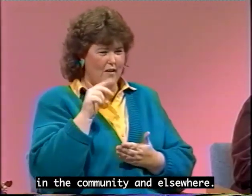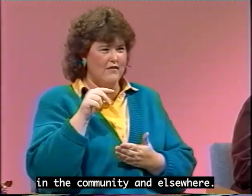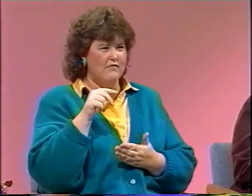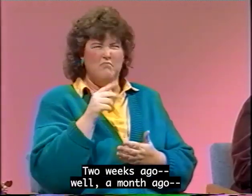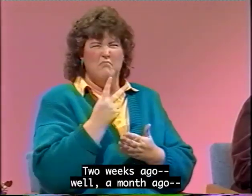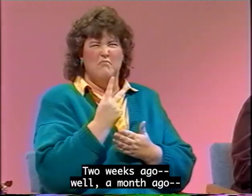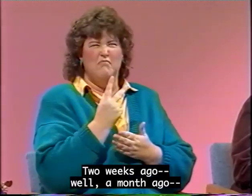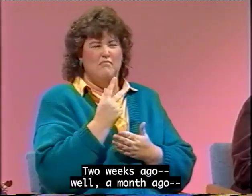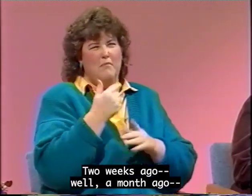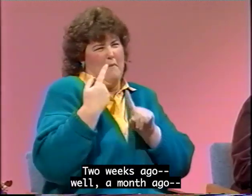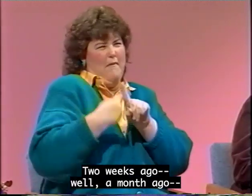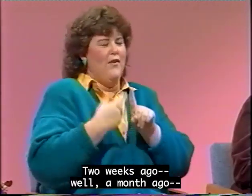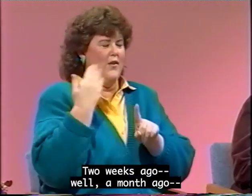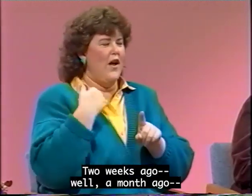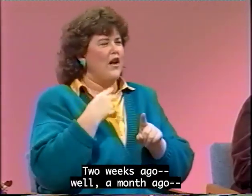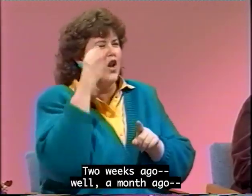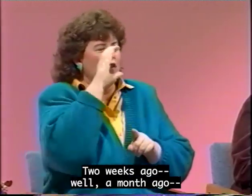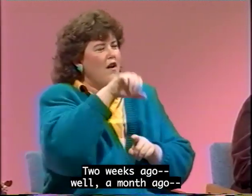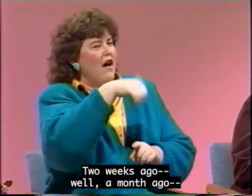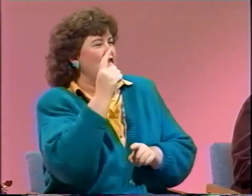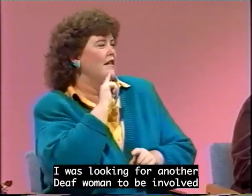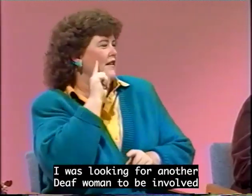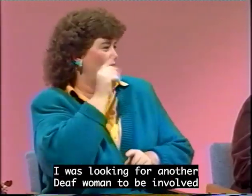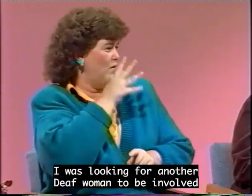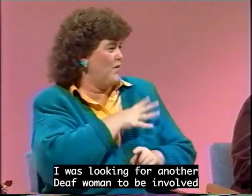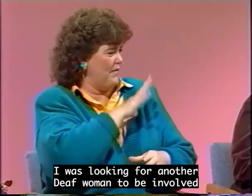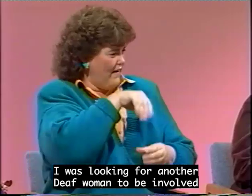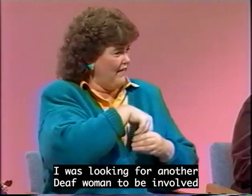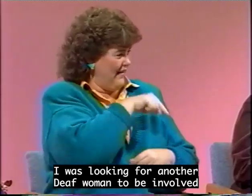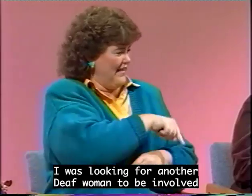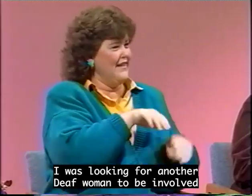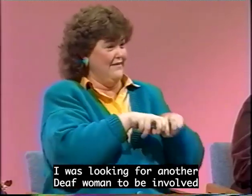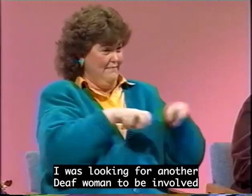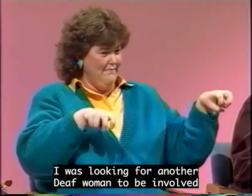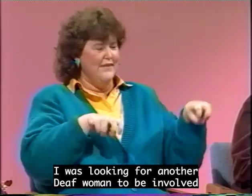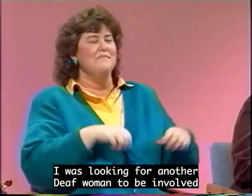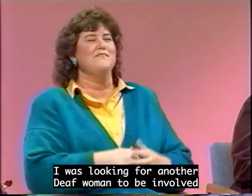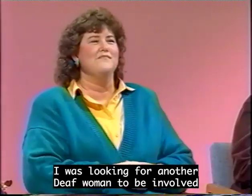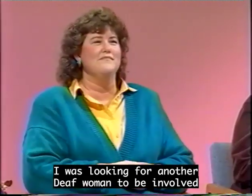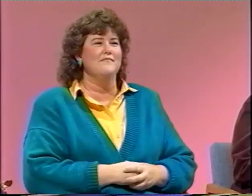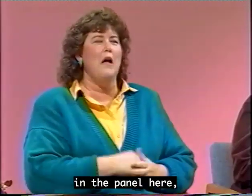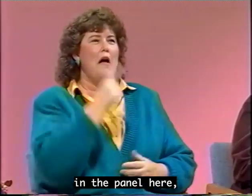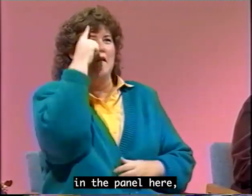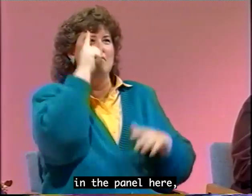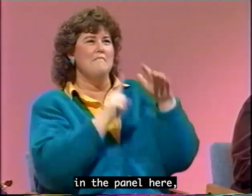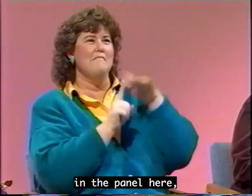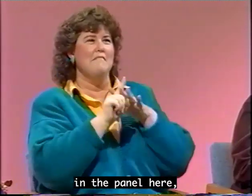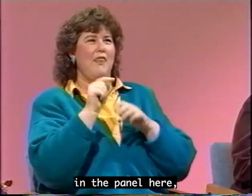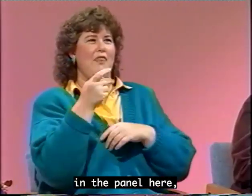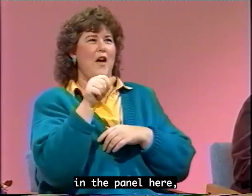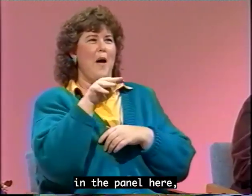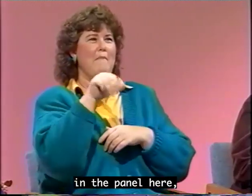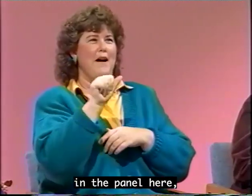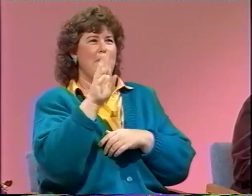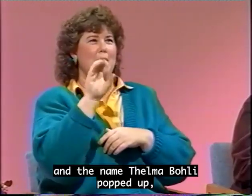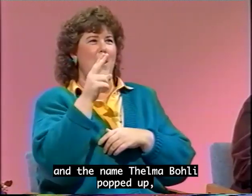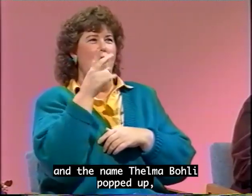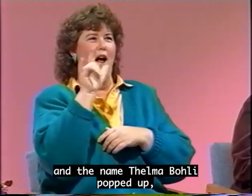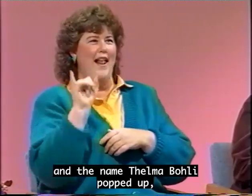2 weeks ago, a month ago, I was looking for another deaf woman to be involved in the panel here. And the name